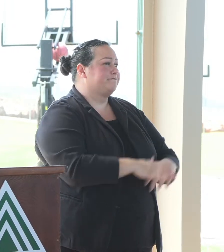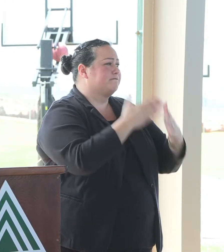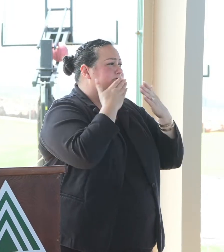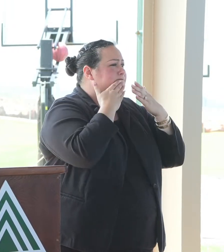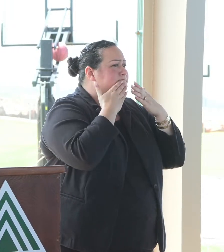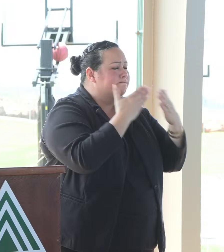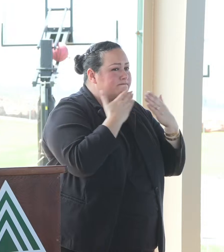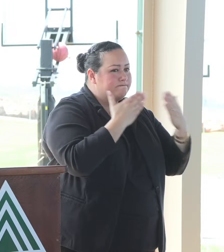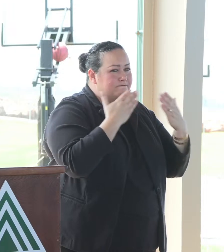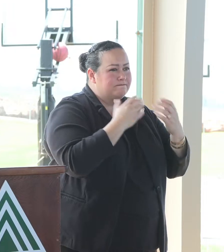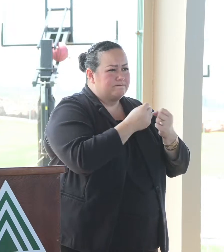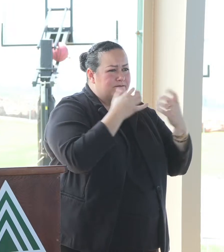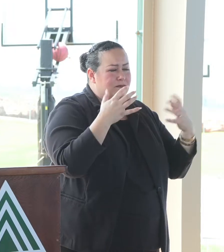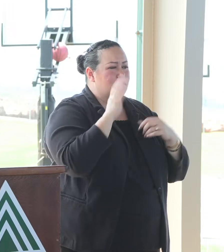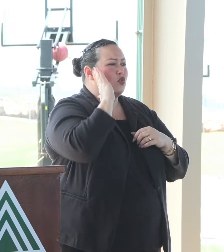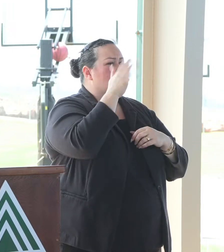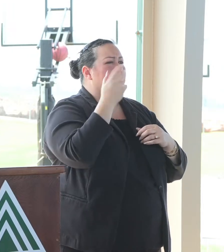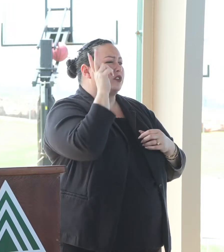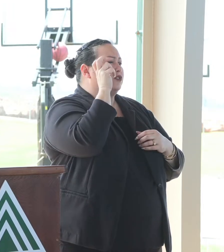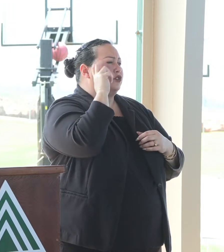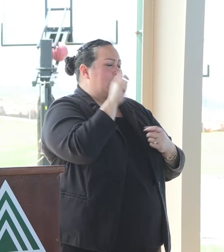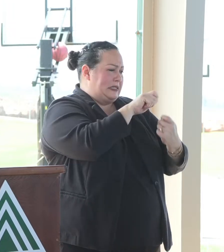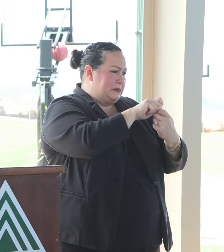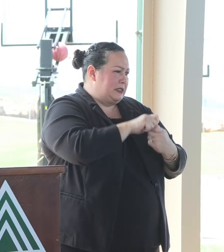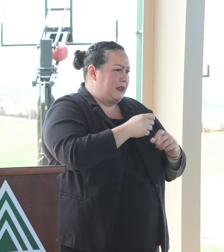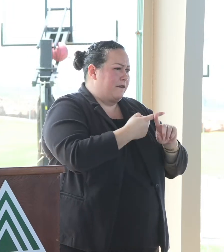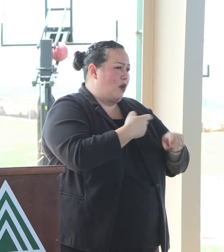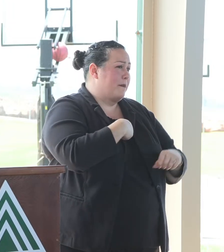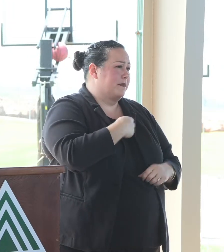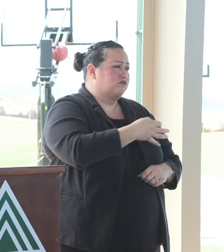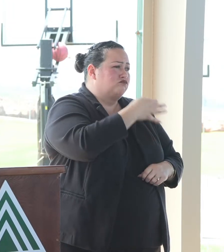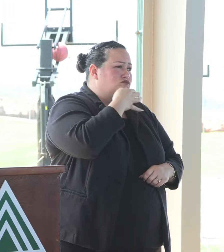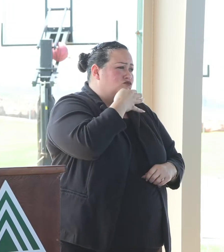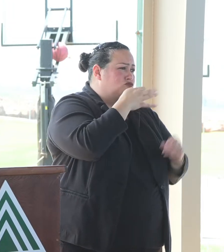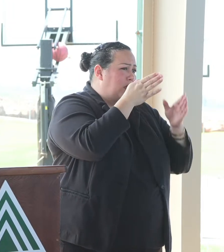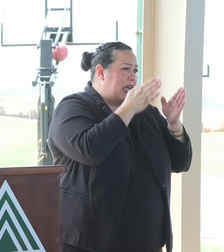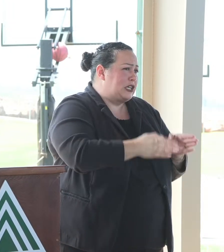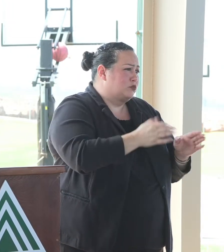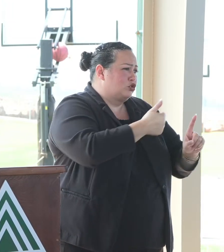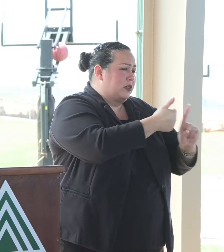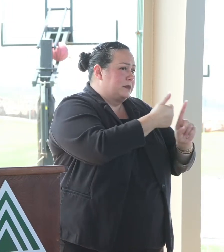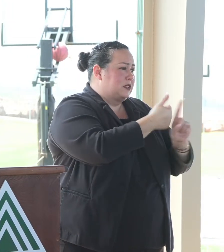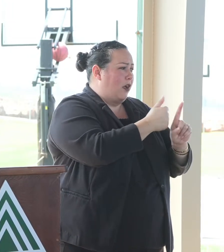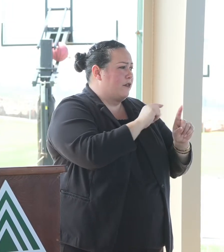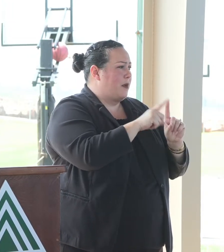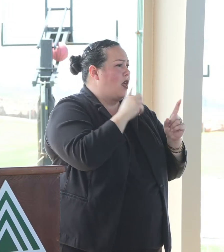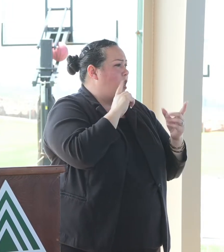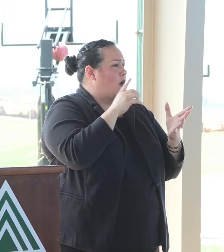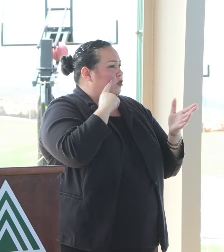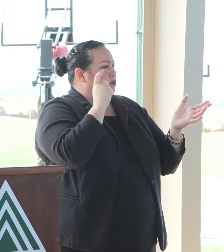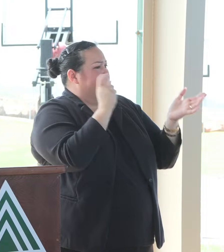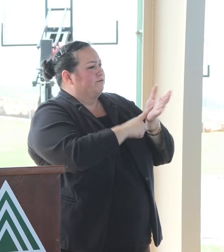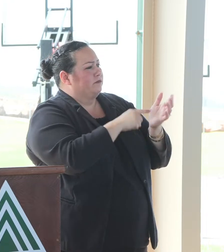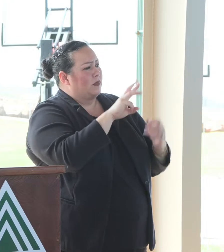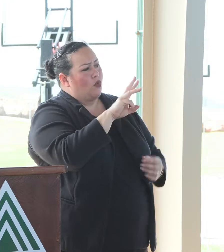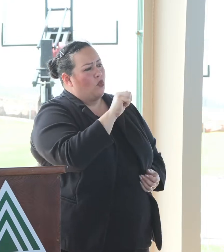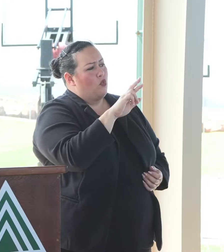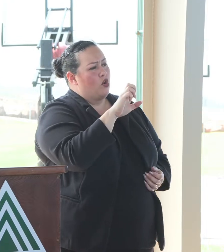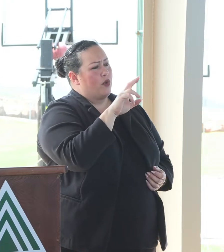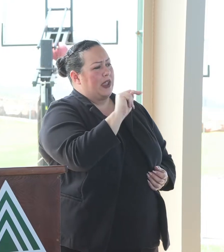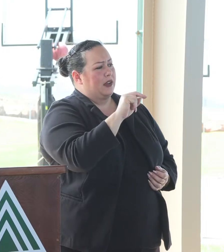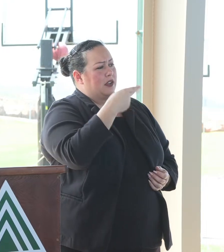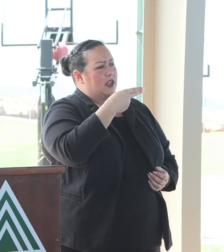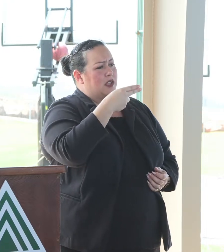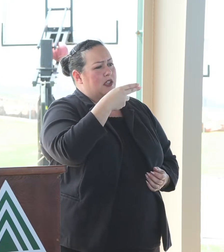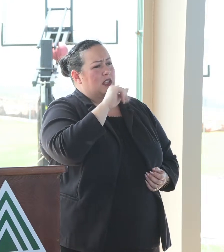this day. You're going to hear the specifics from our experts, but I want to recognize Warren Haruki, who has been one of our DOE